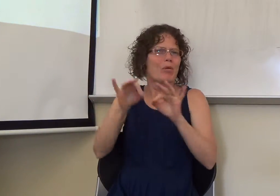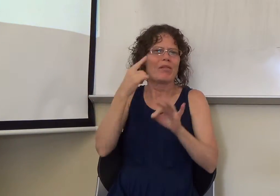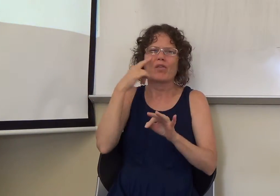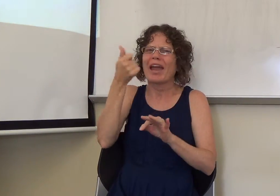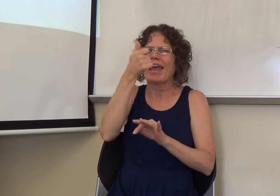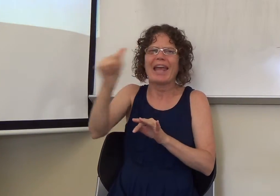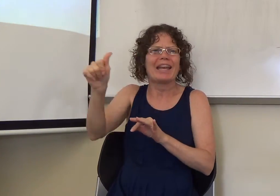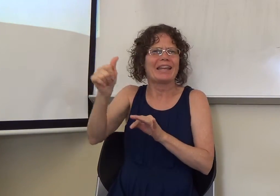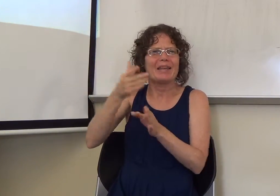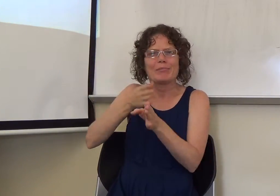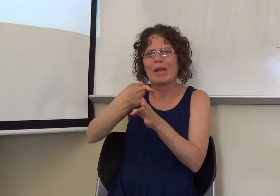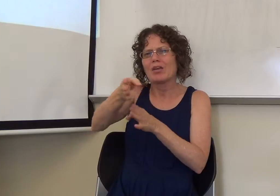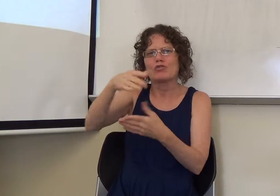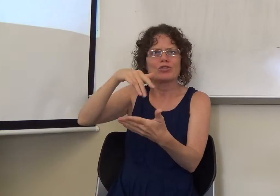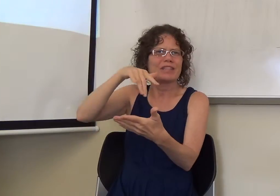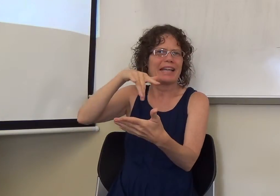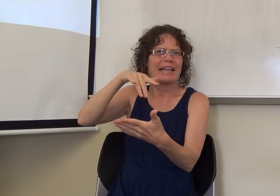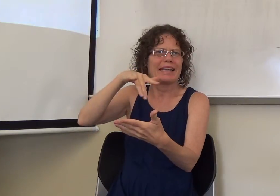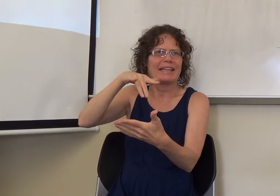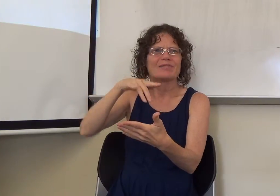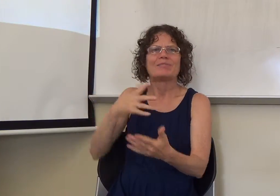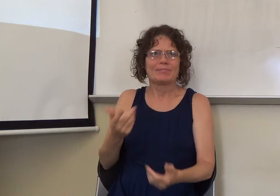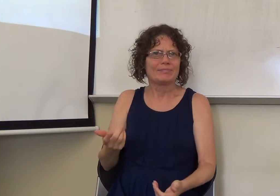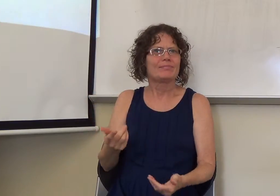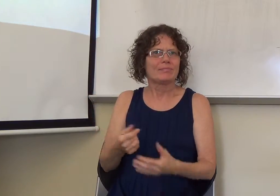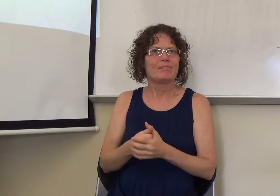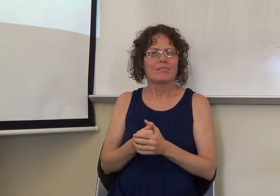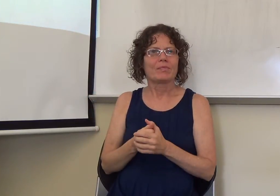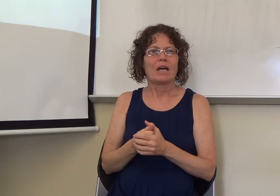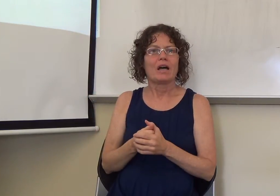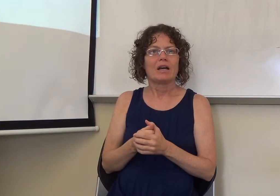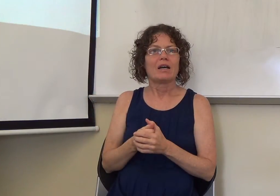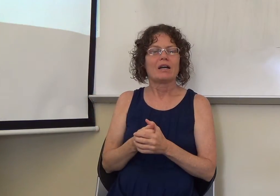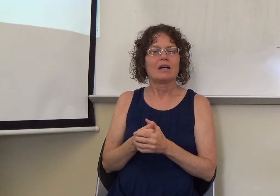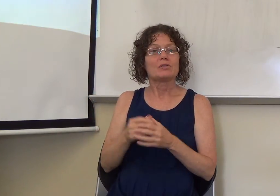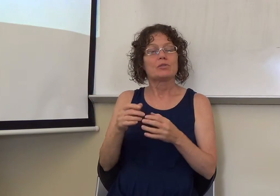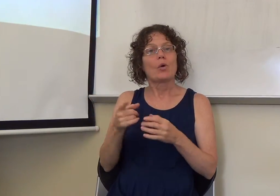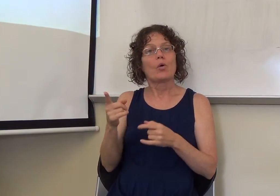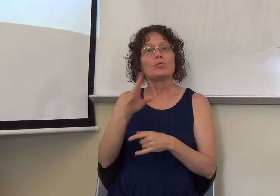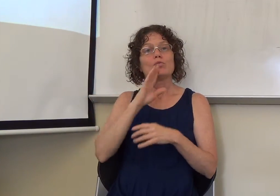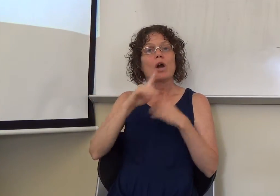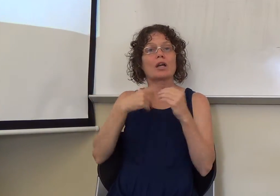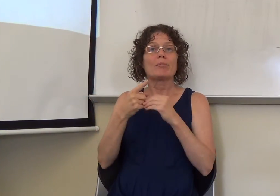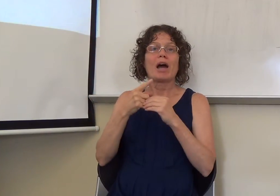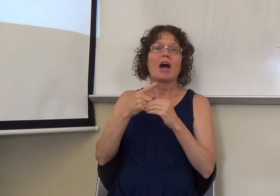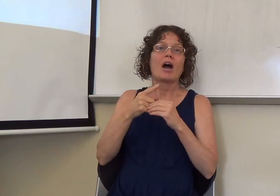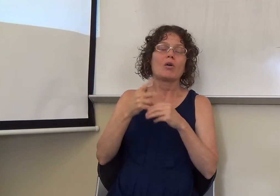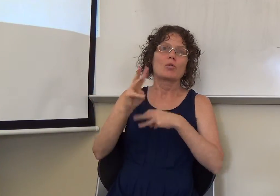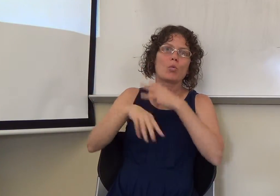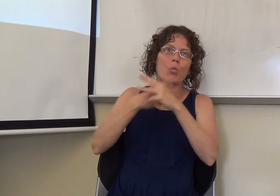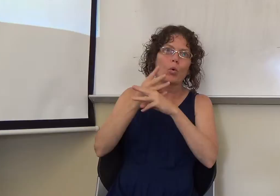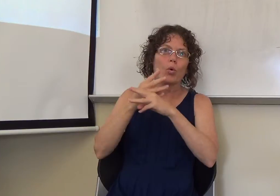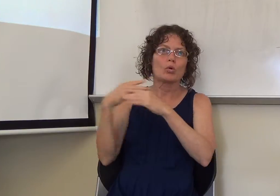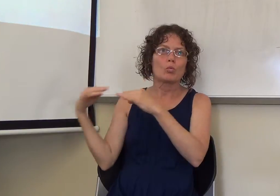the state of the world. So when we get to talking about the world wars and